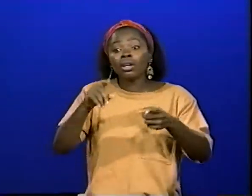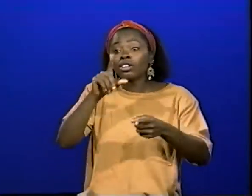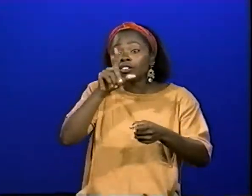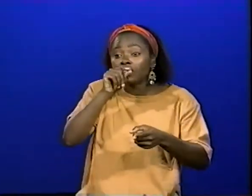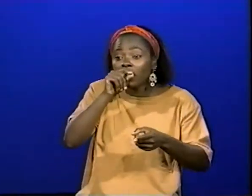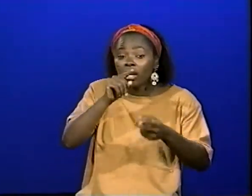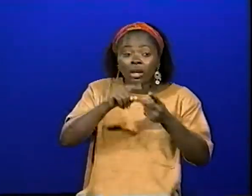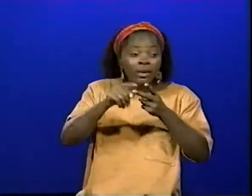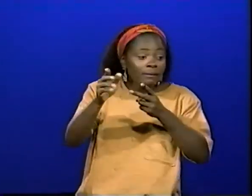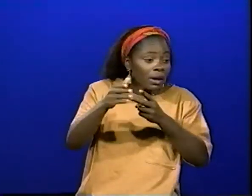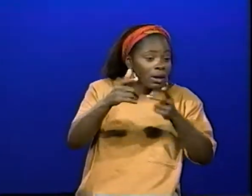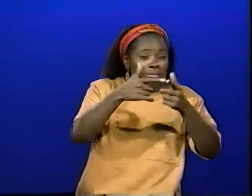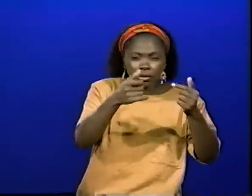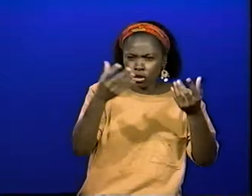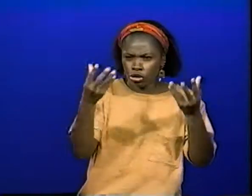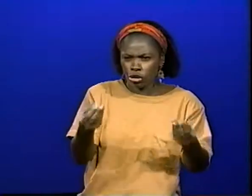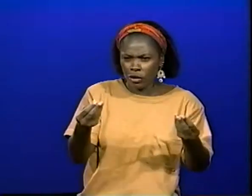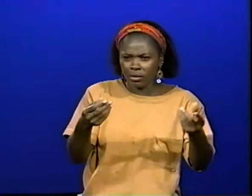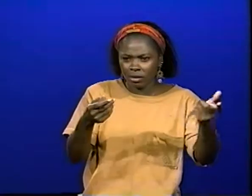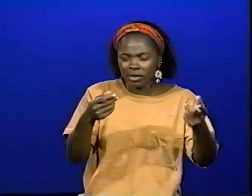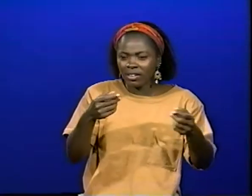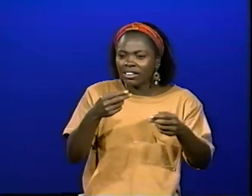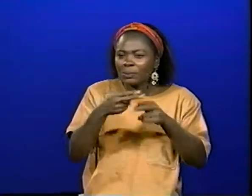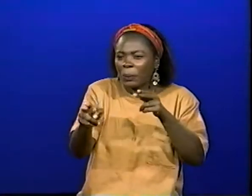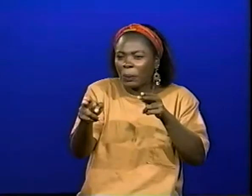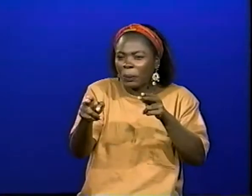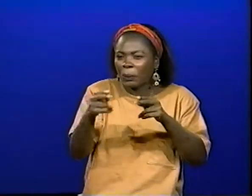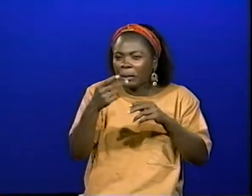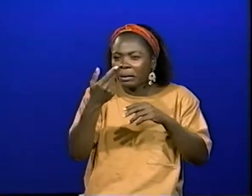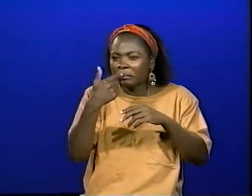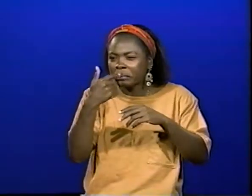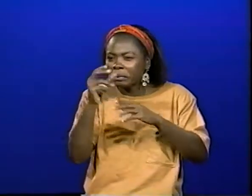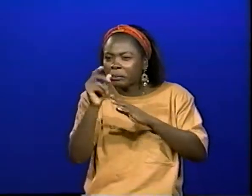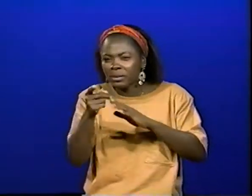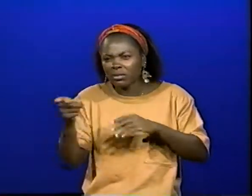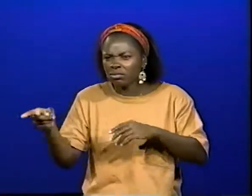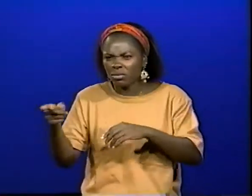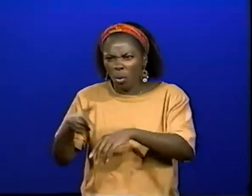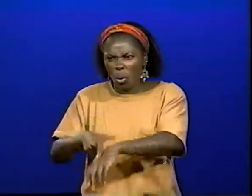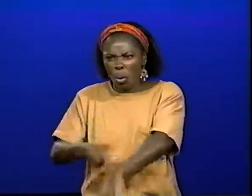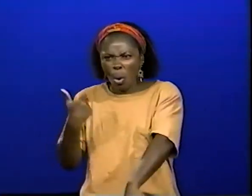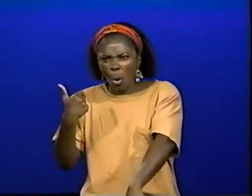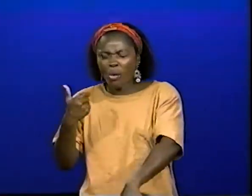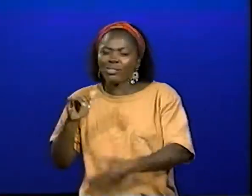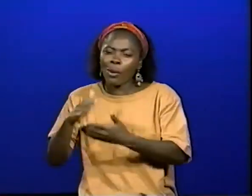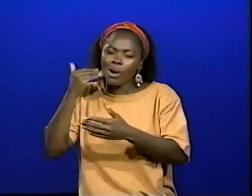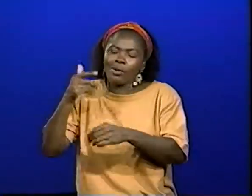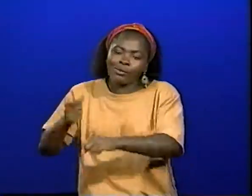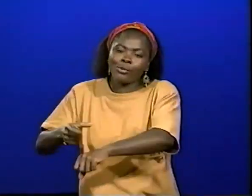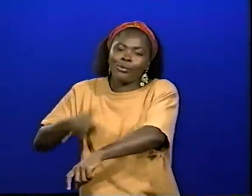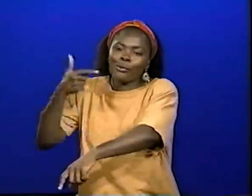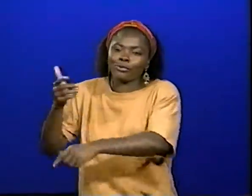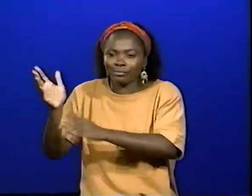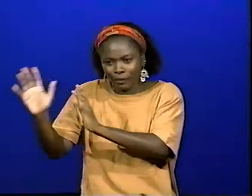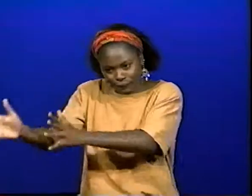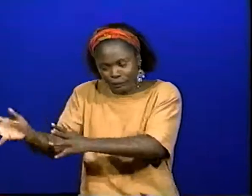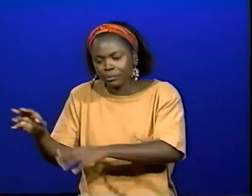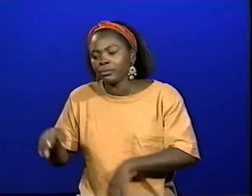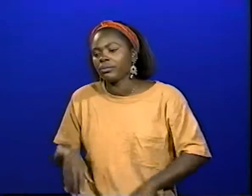to wait until it becomes tender. It's not like chicken and fish, which are tender meats and can cook in a short period of time. So goat takes longer. That's really why you have